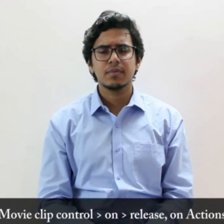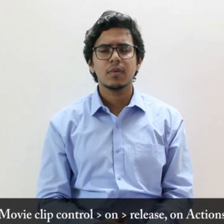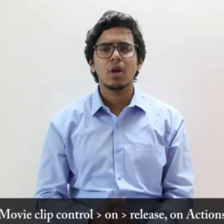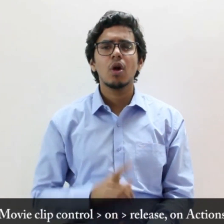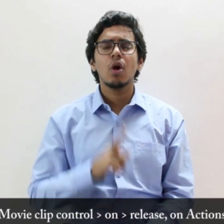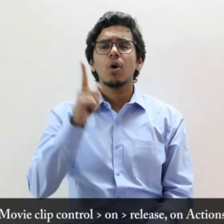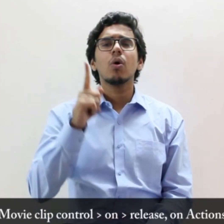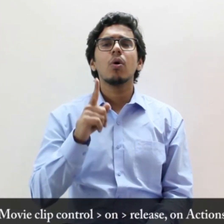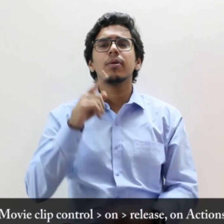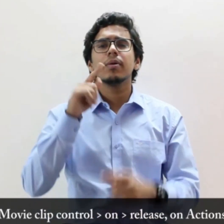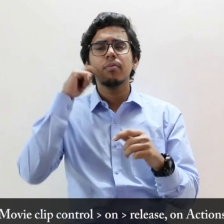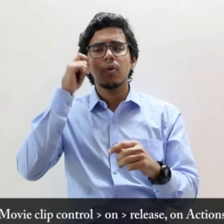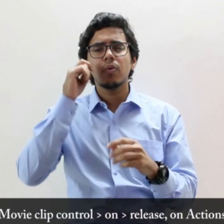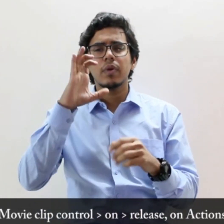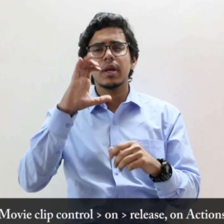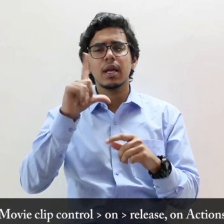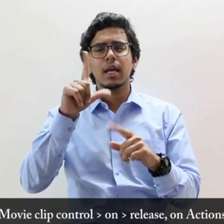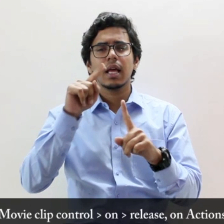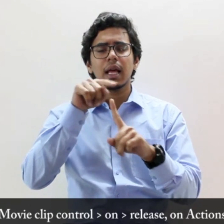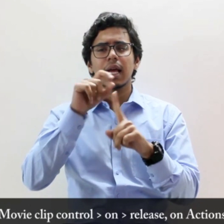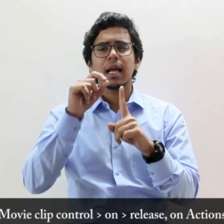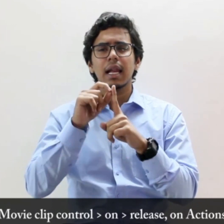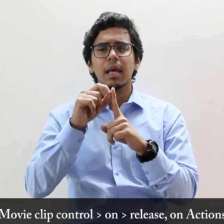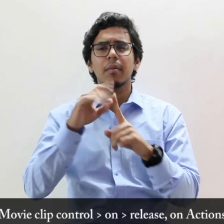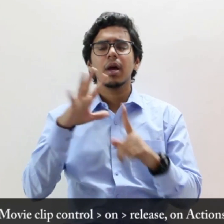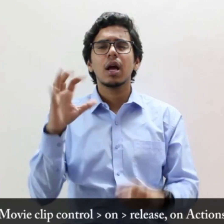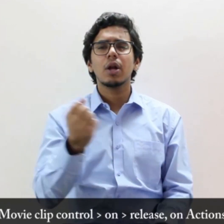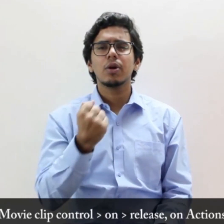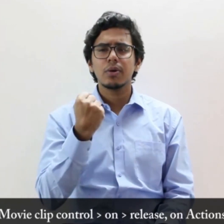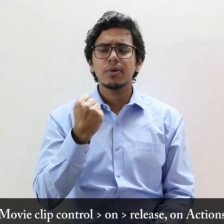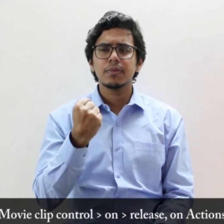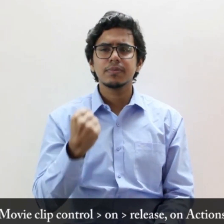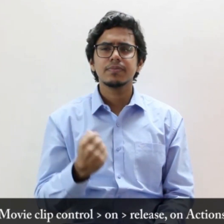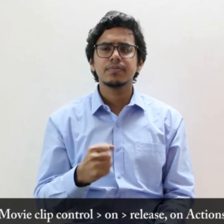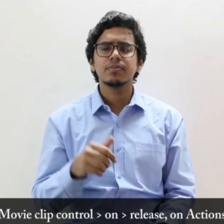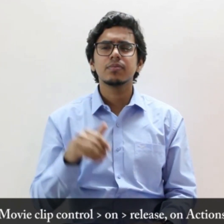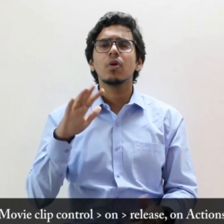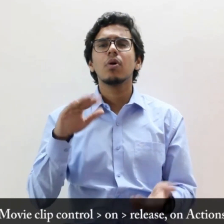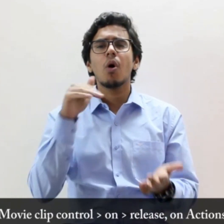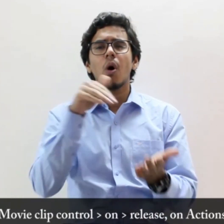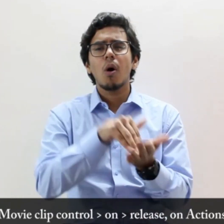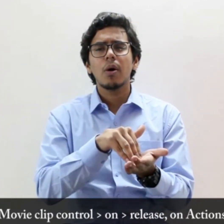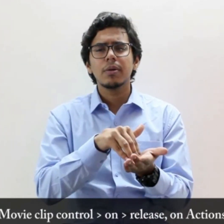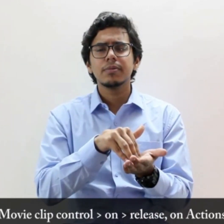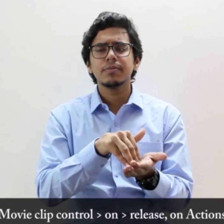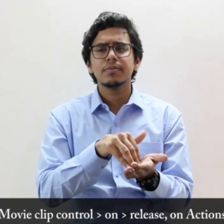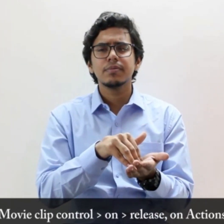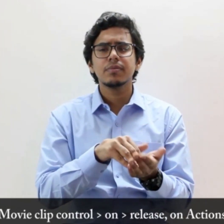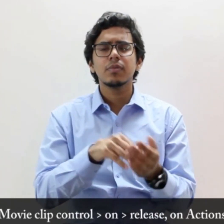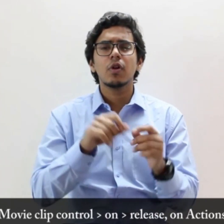Go to Movie Clip Control, then On, then Release on Actions panel.